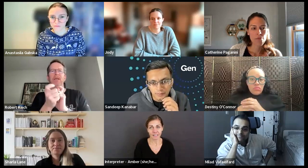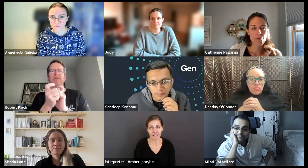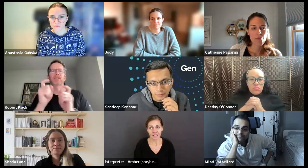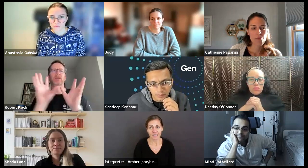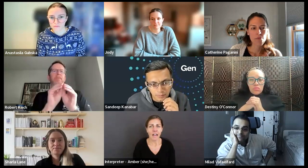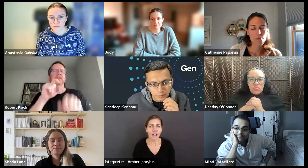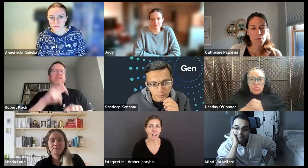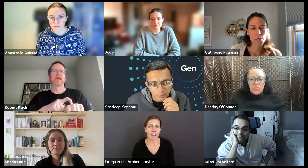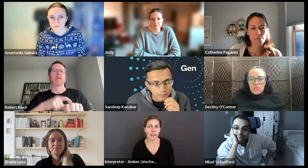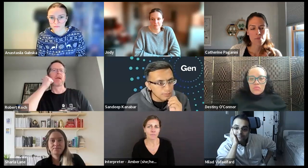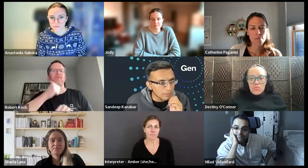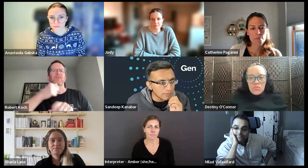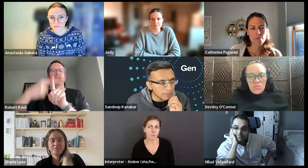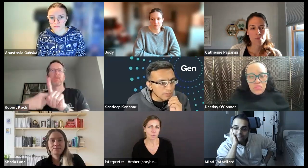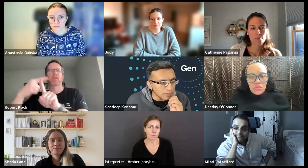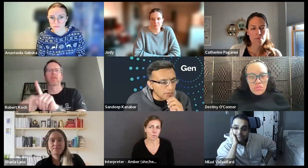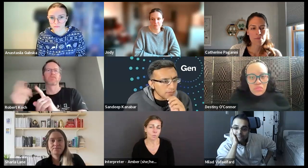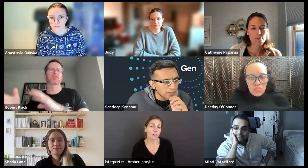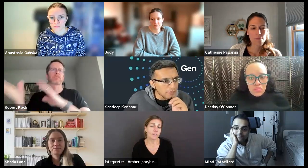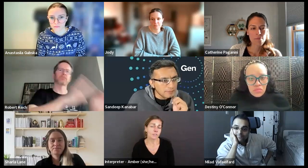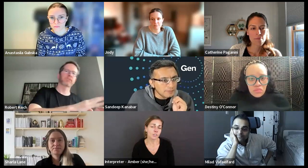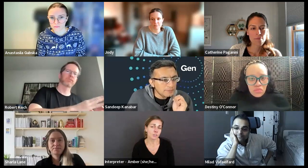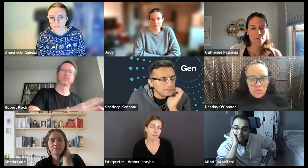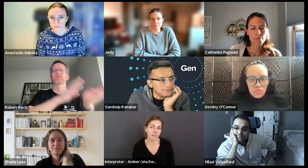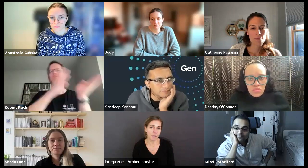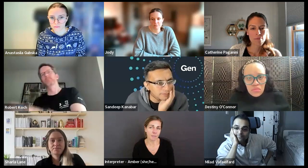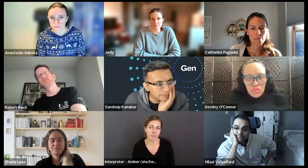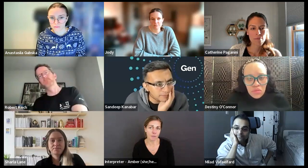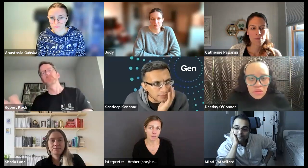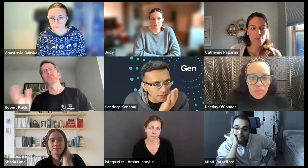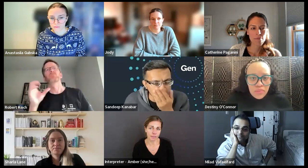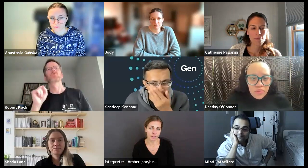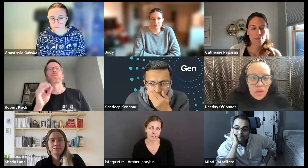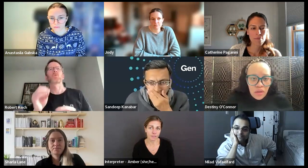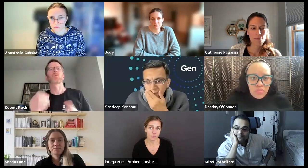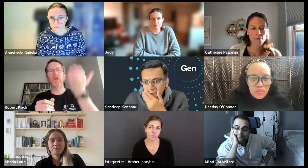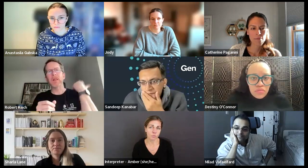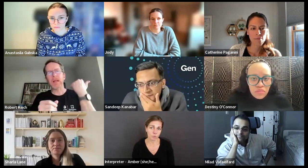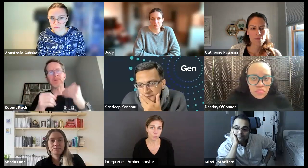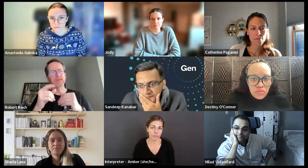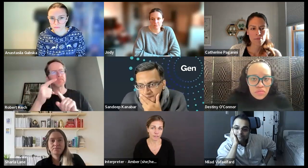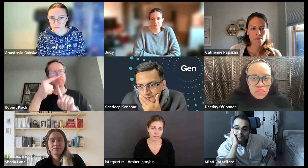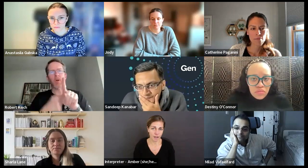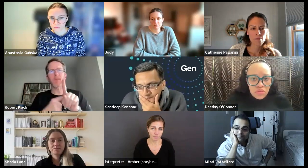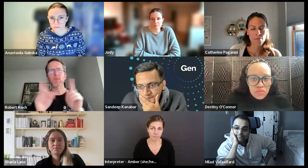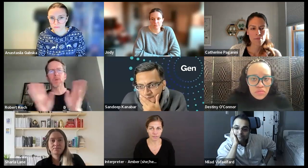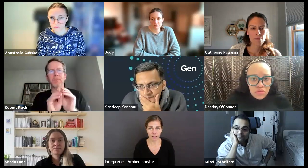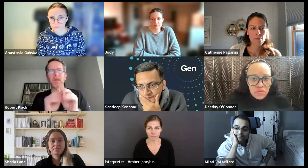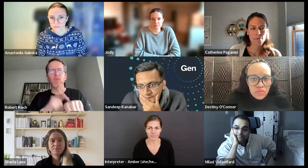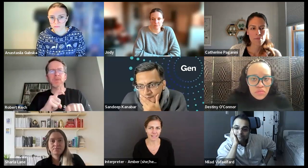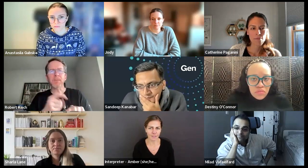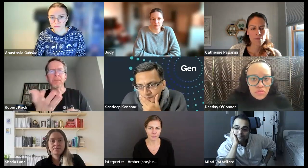Right. Yeah. We're going to change the meeting time every month to rotate